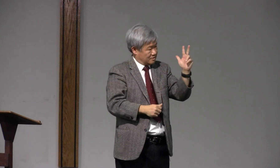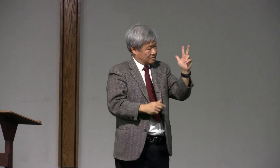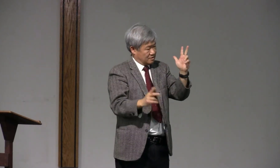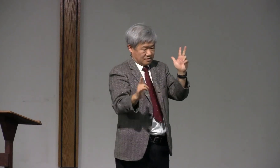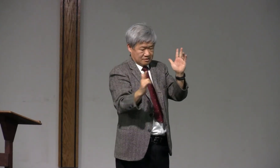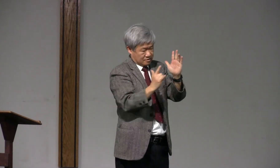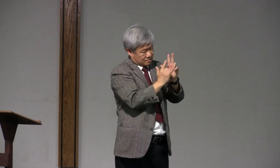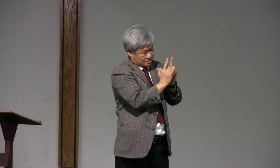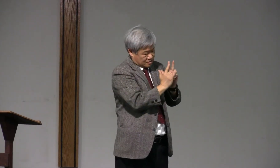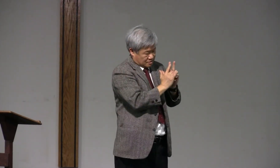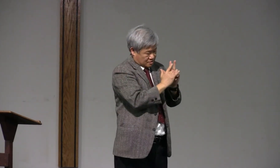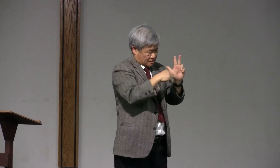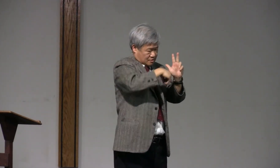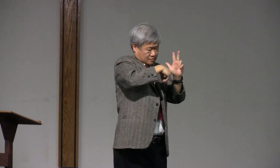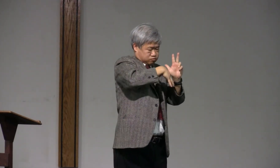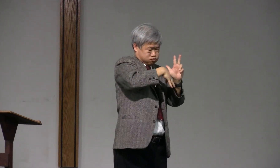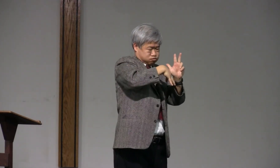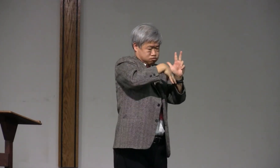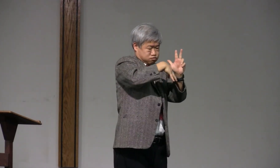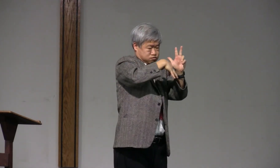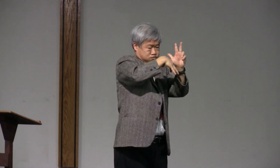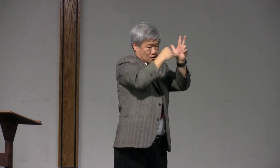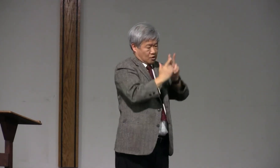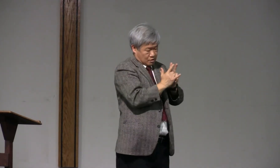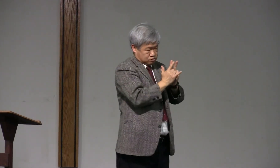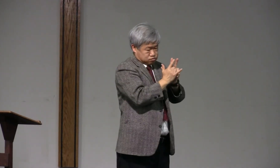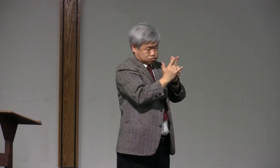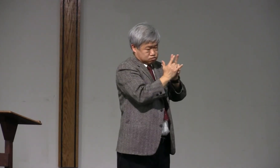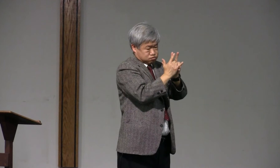That's taller than any building that we have on earth.